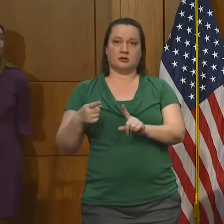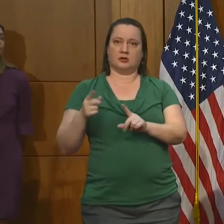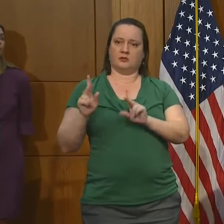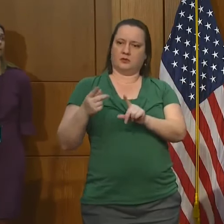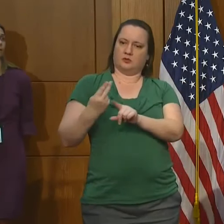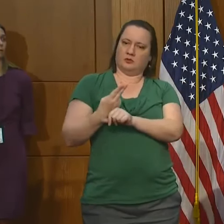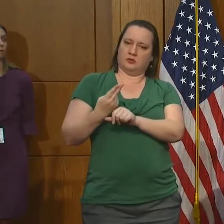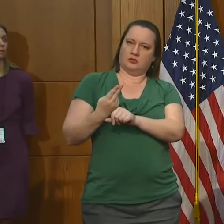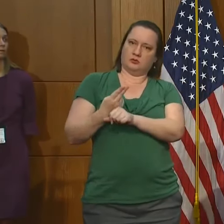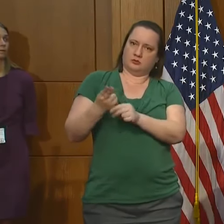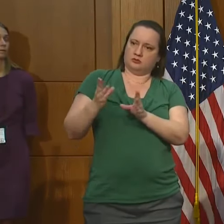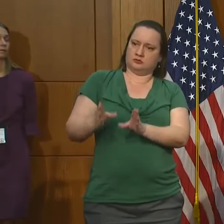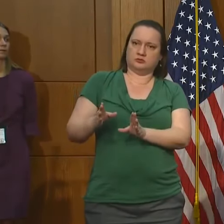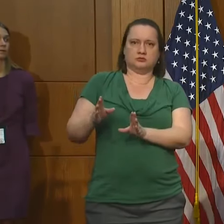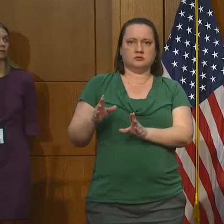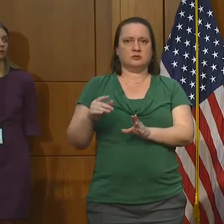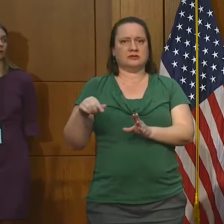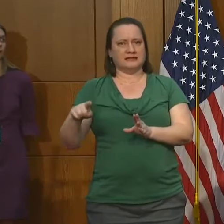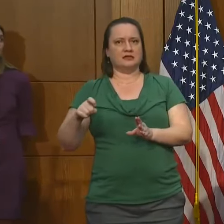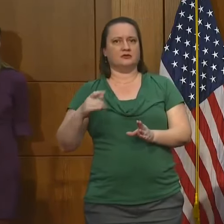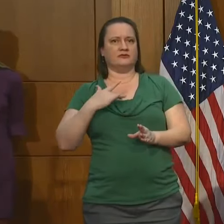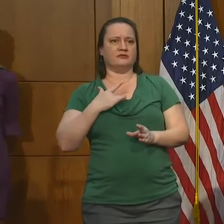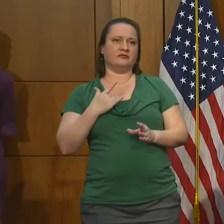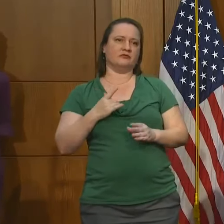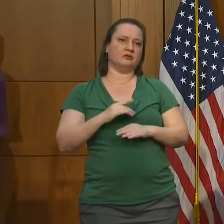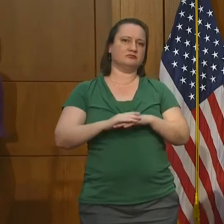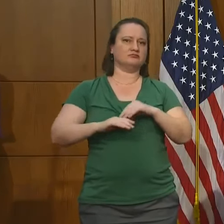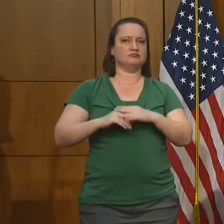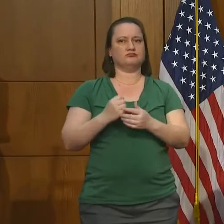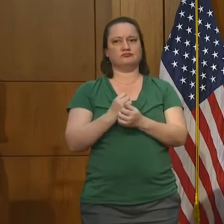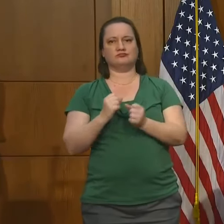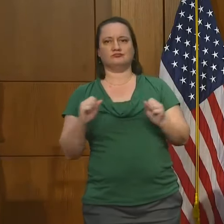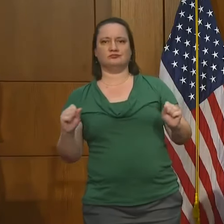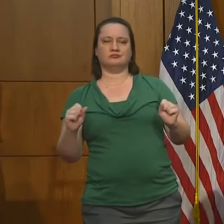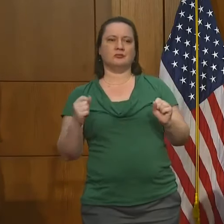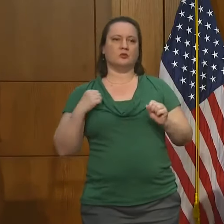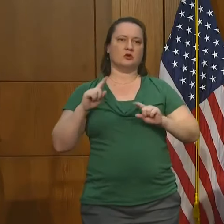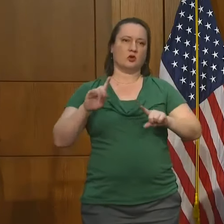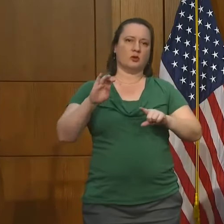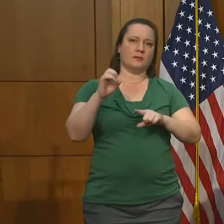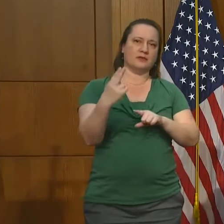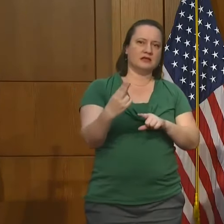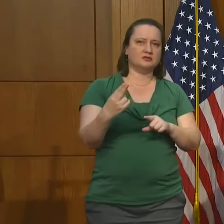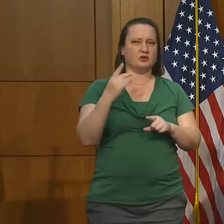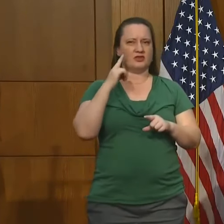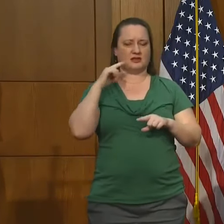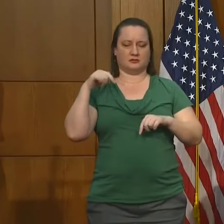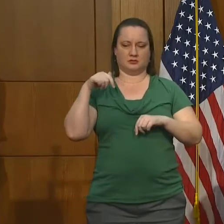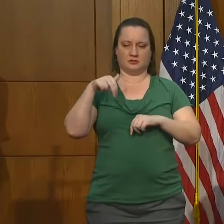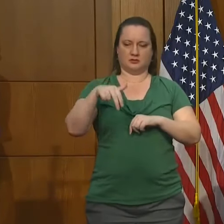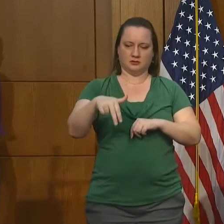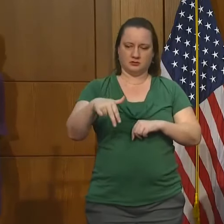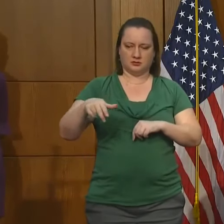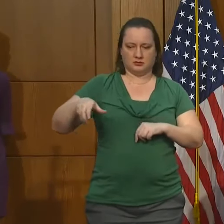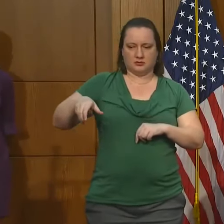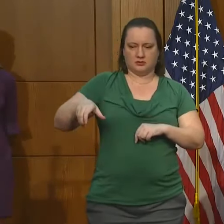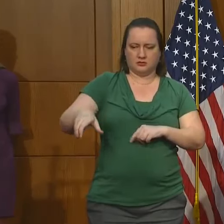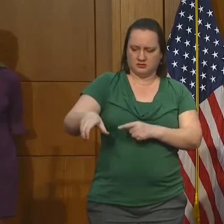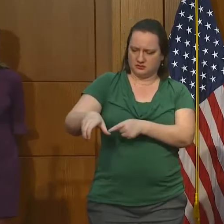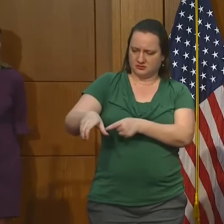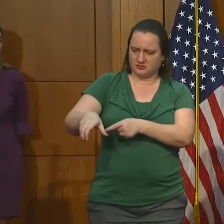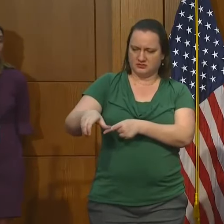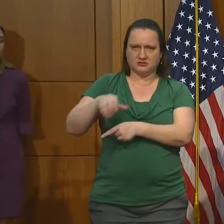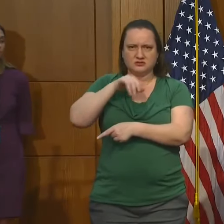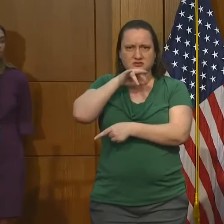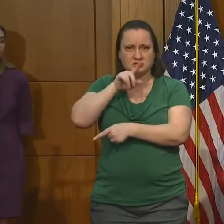feel comfortable that when they go back out to the beach, whether they grab hold of a handrail or go down the steps or sitting with others